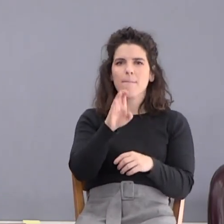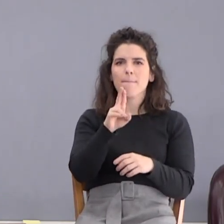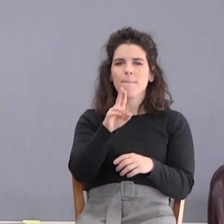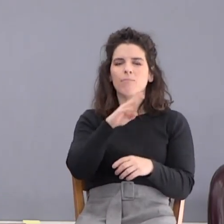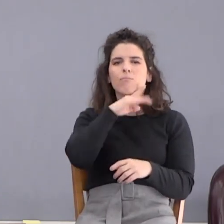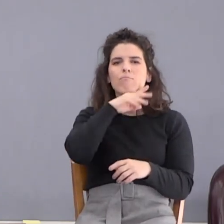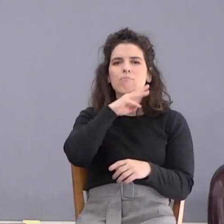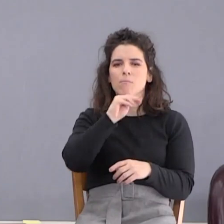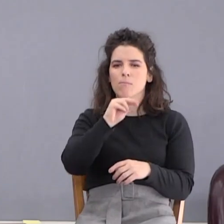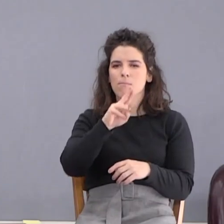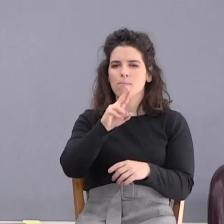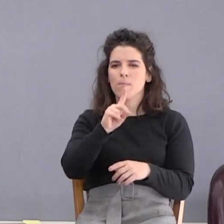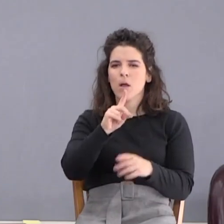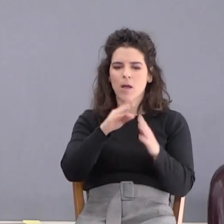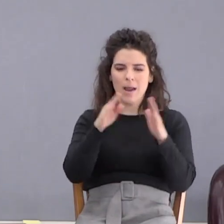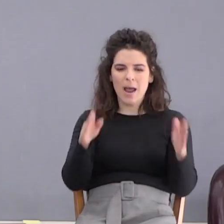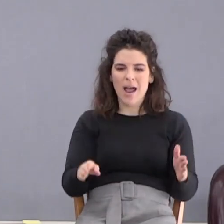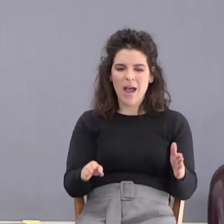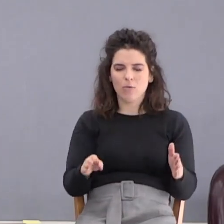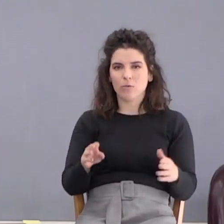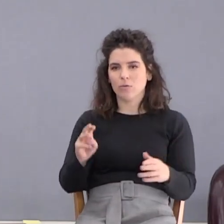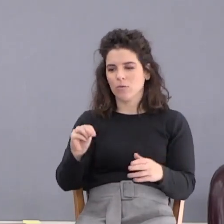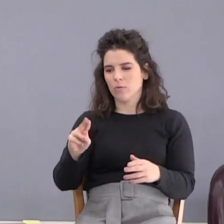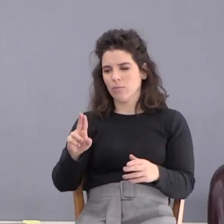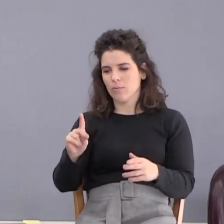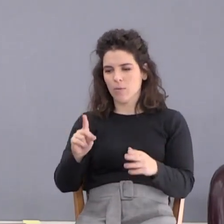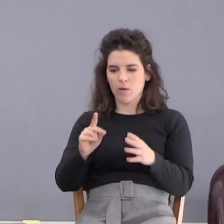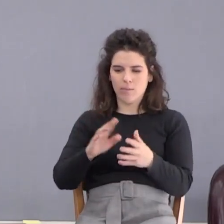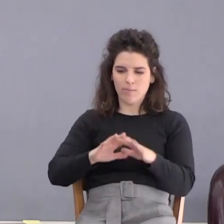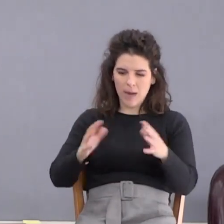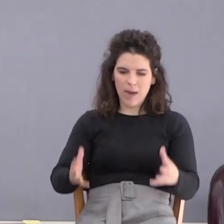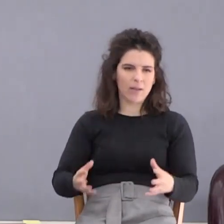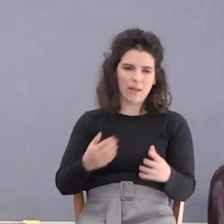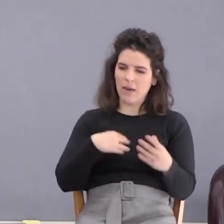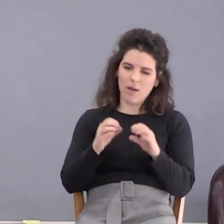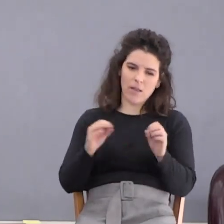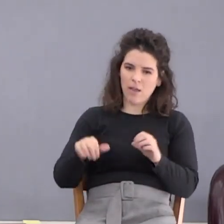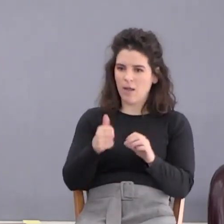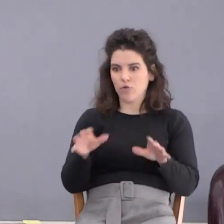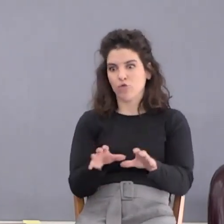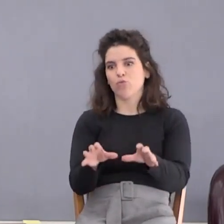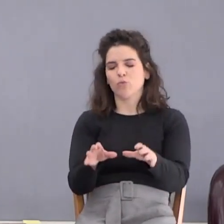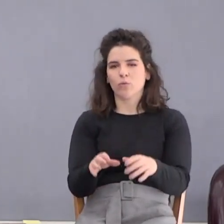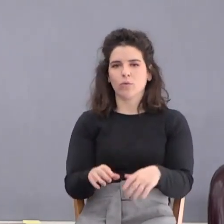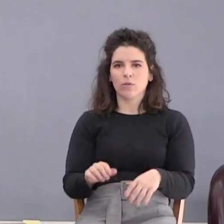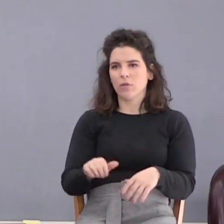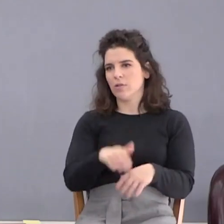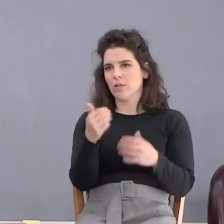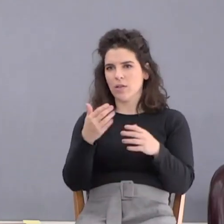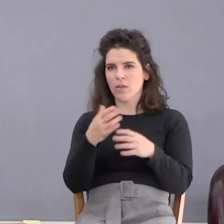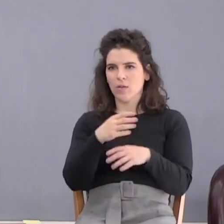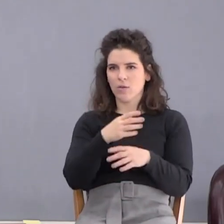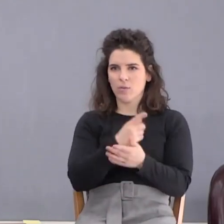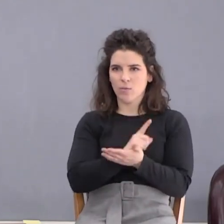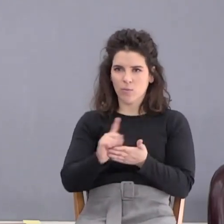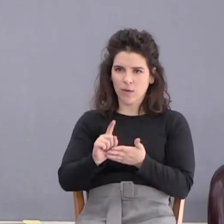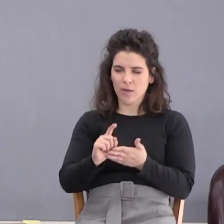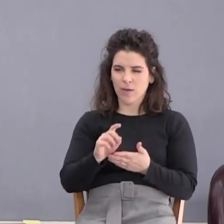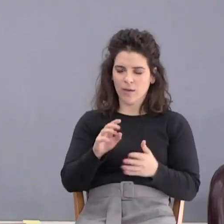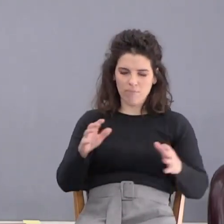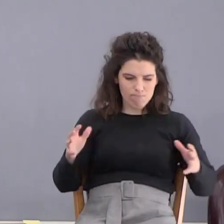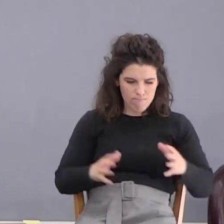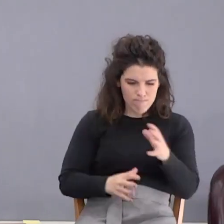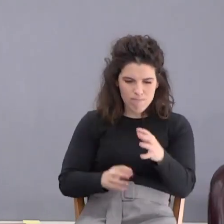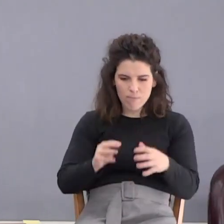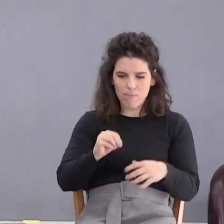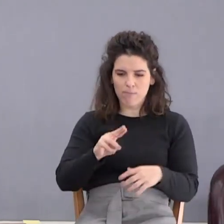a little mud pile? I did. I had nothing else to do. So I just did it the other week. Yeah. So you take a pile